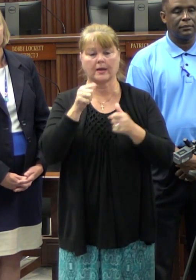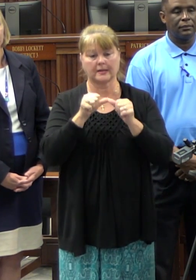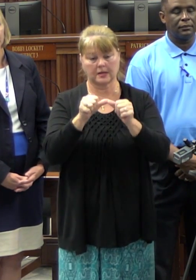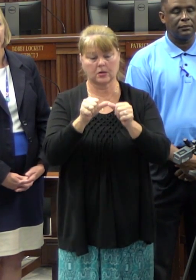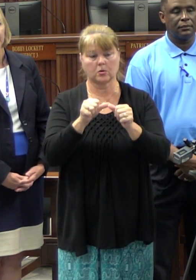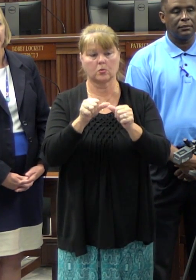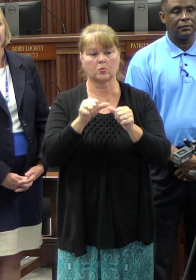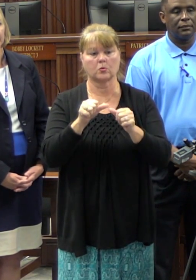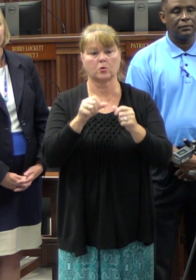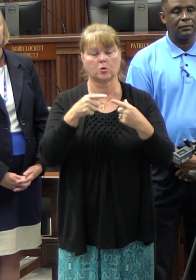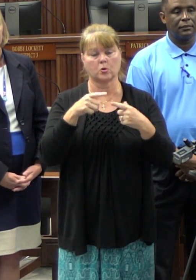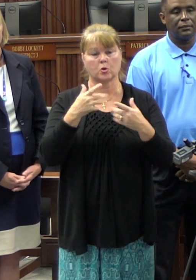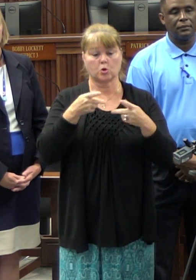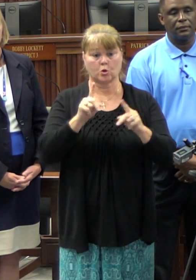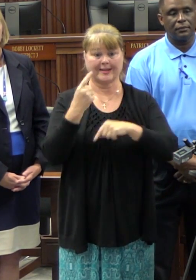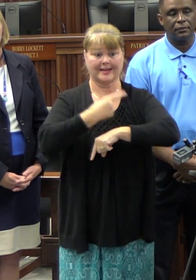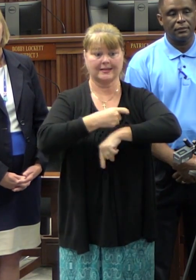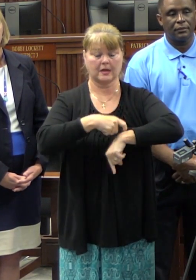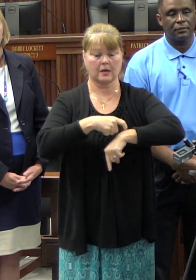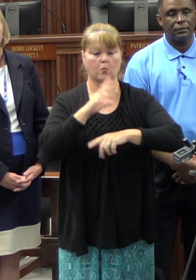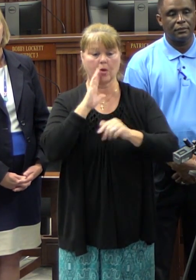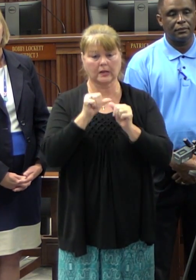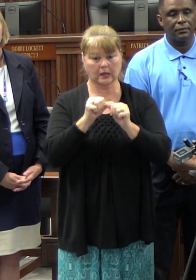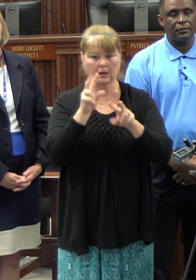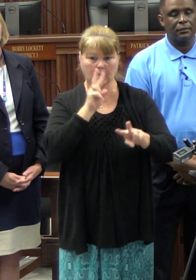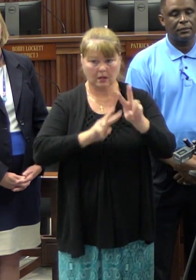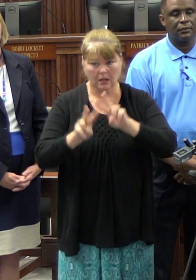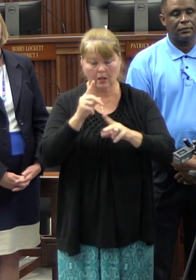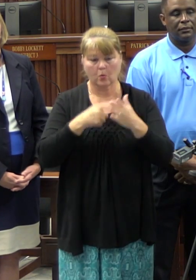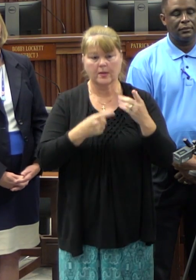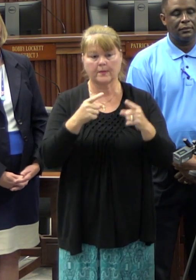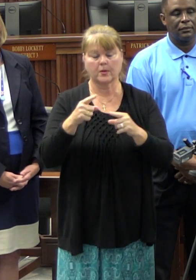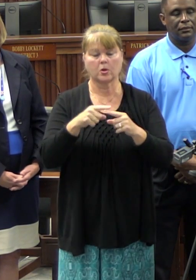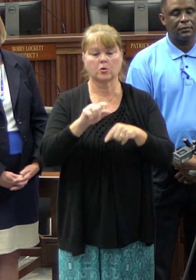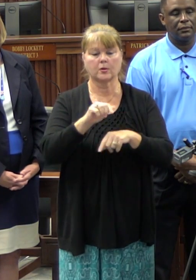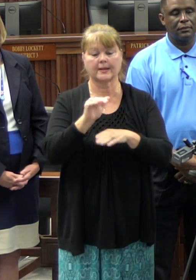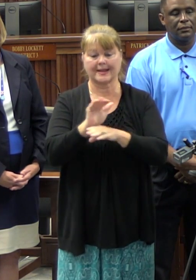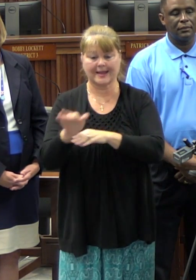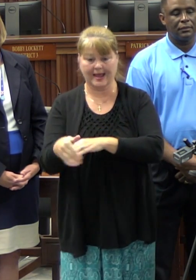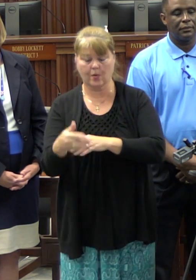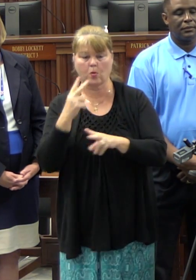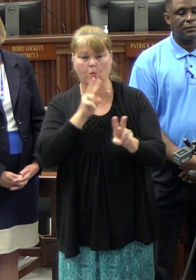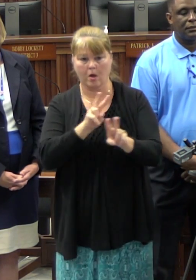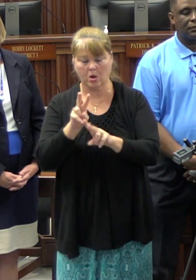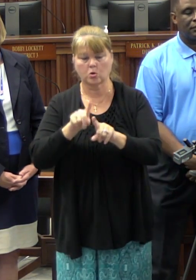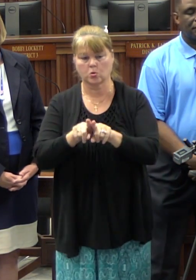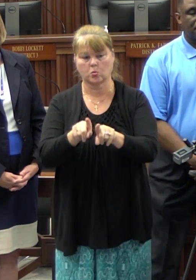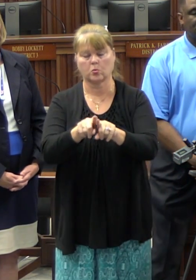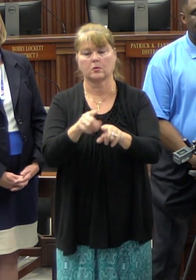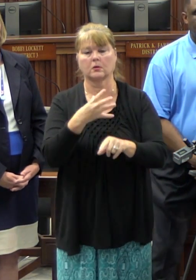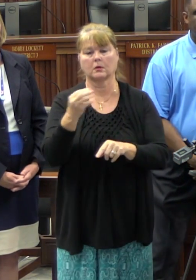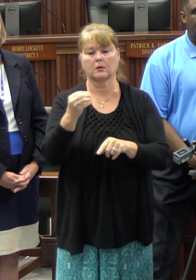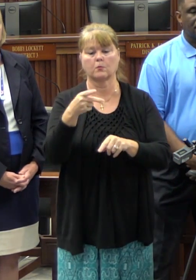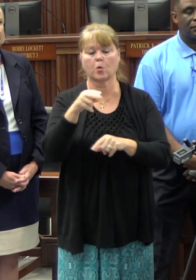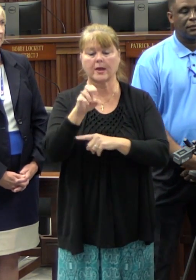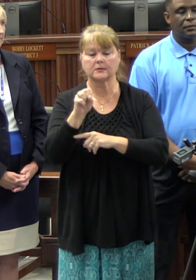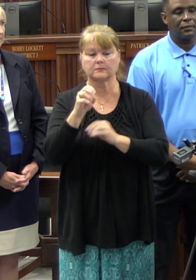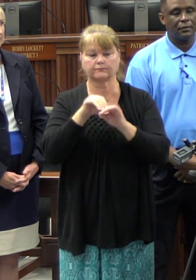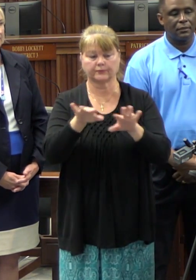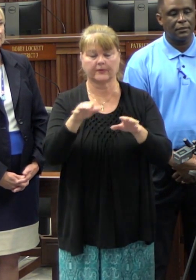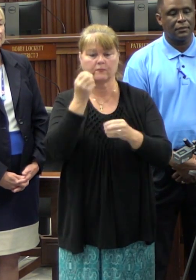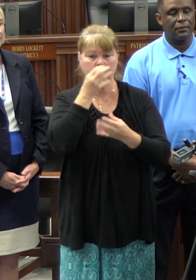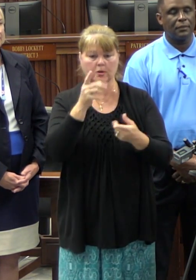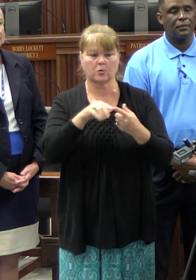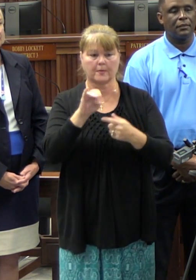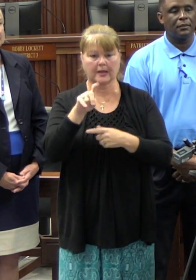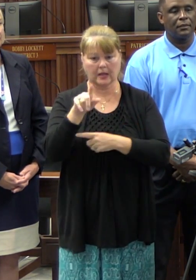activated during the daylight hours. We'll continue to monitor it from remote locations at night. We'll continue sending out press releases and other